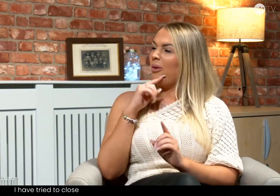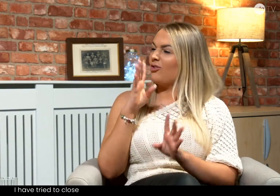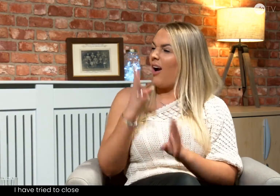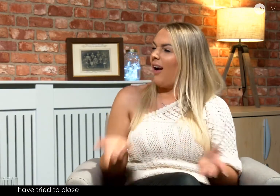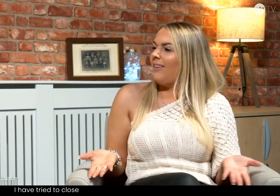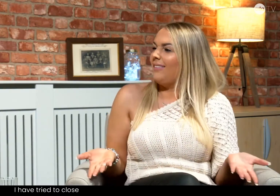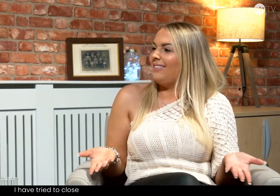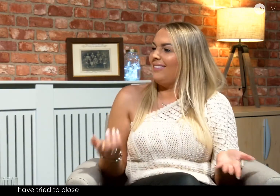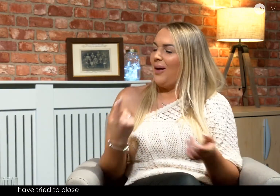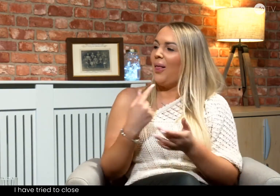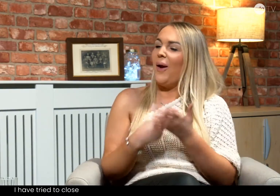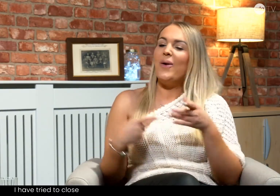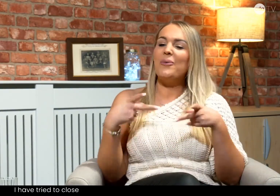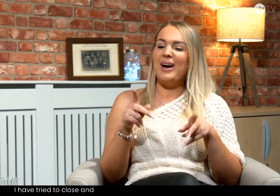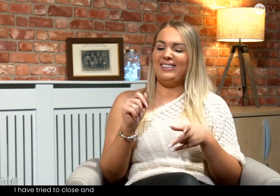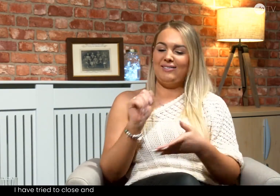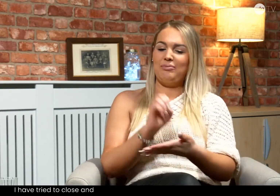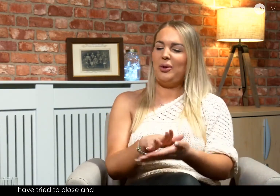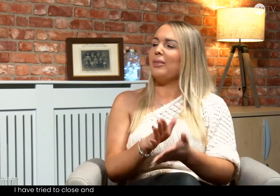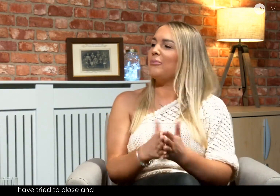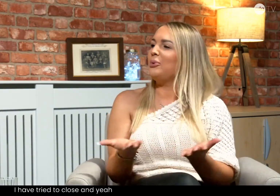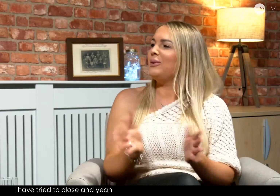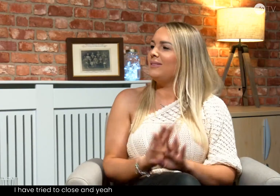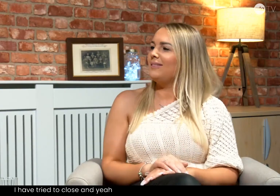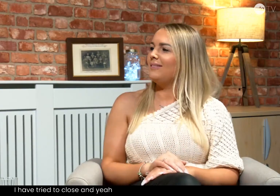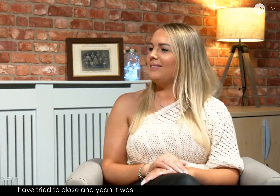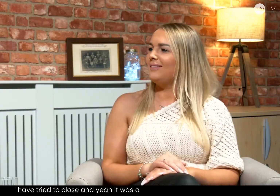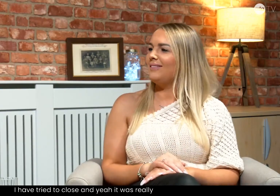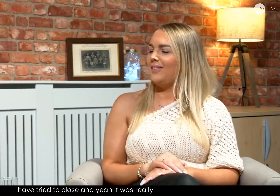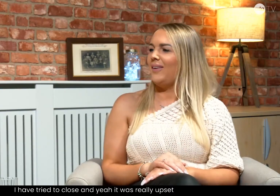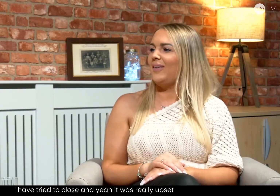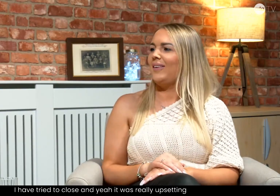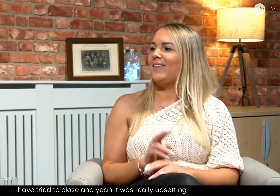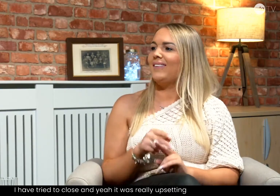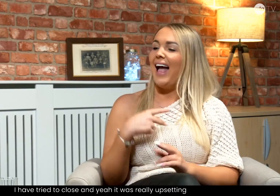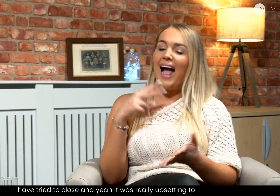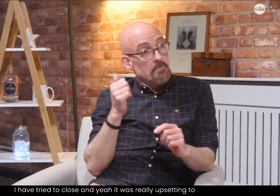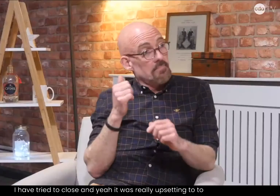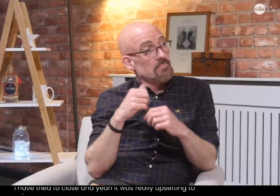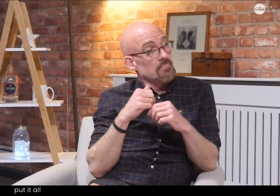And yeah, it was really upsetting to put it all there, but I'm so pleased that I did it.